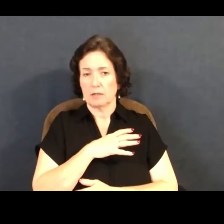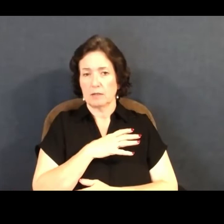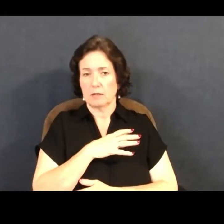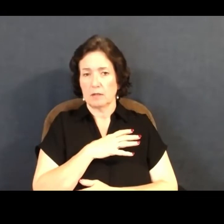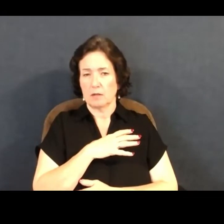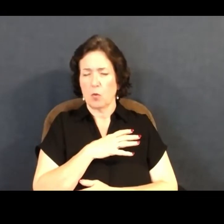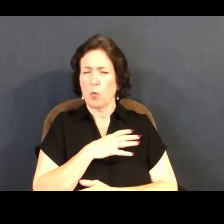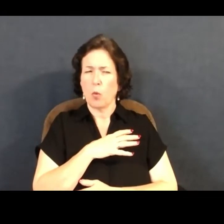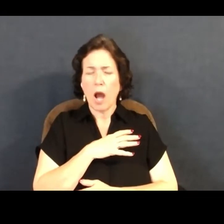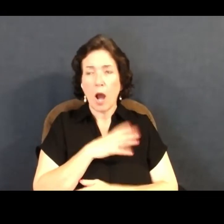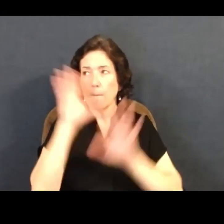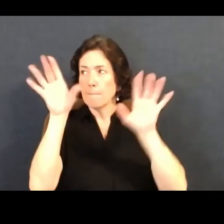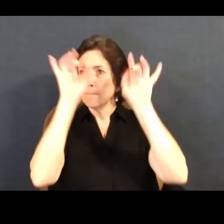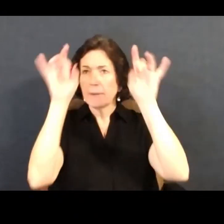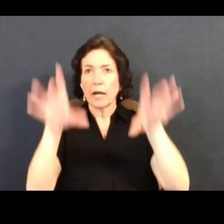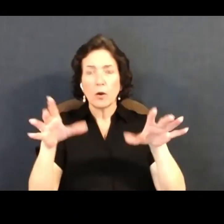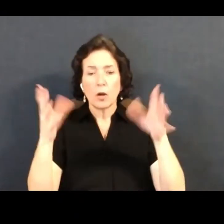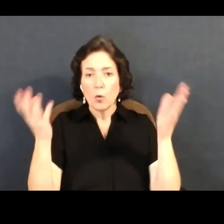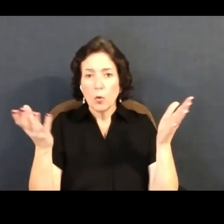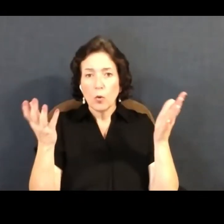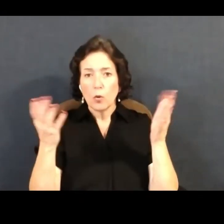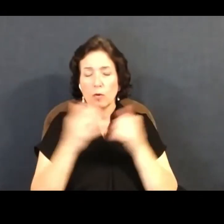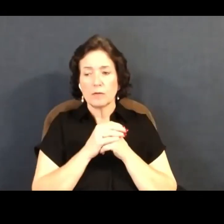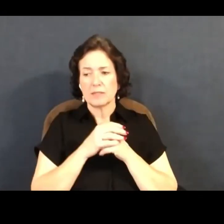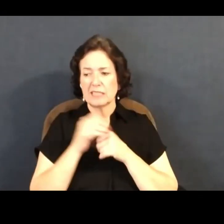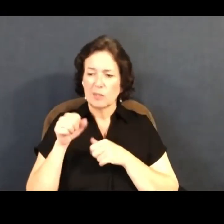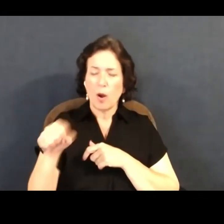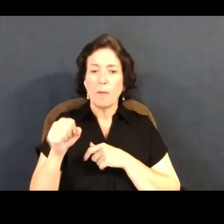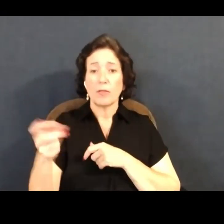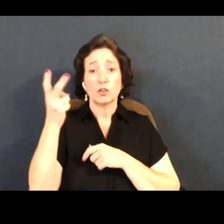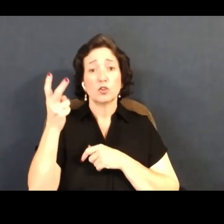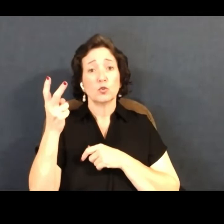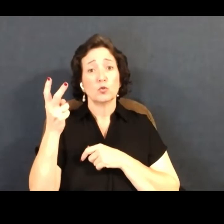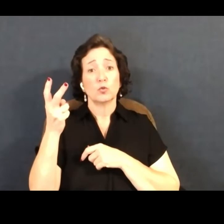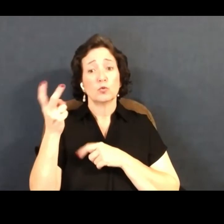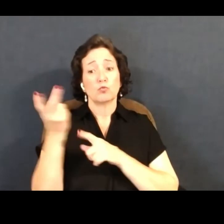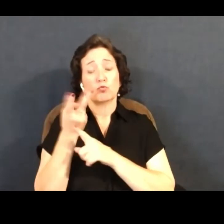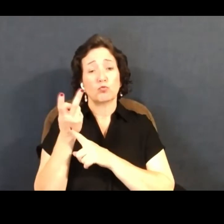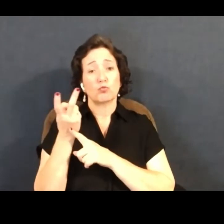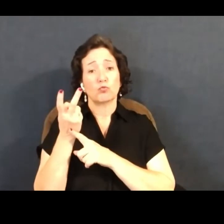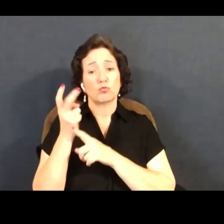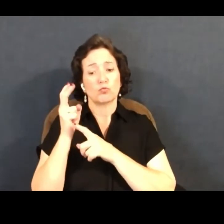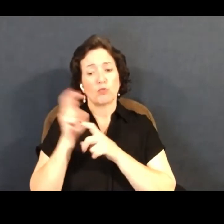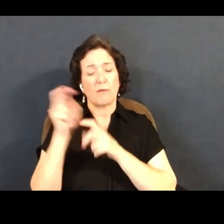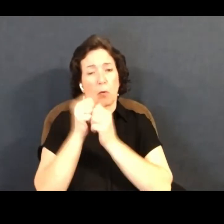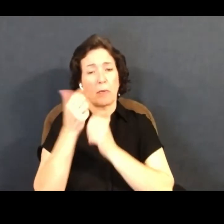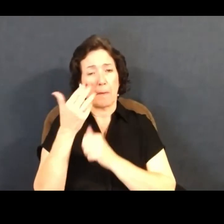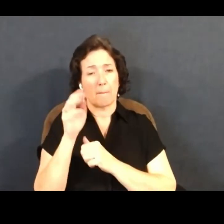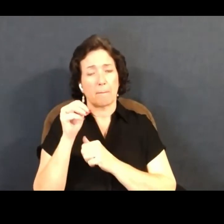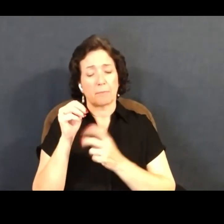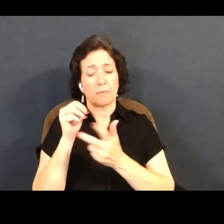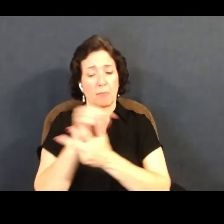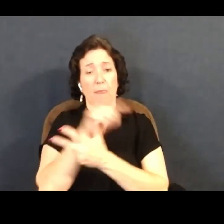Such a miracle. He awoke his two travelling companions, and before you know what